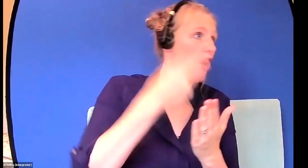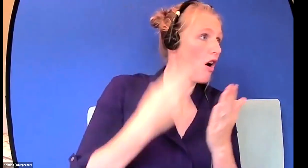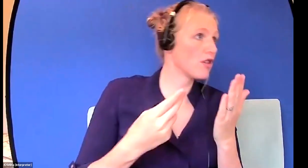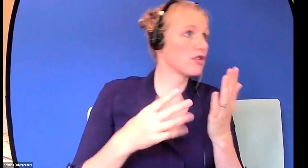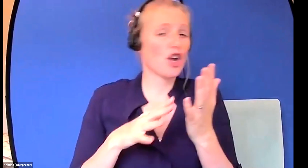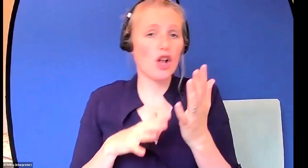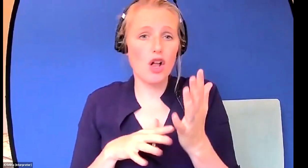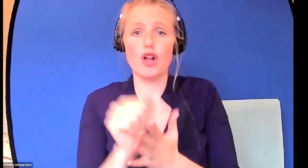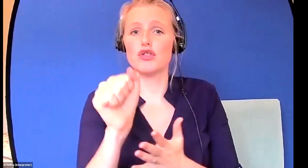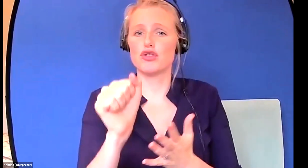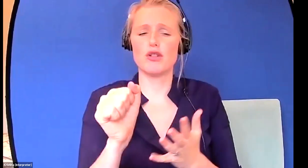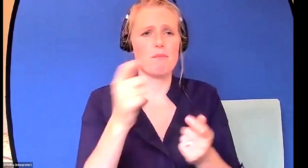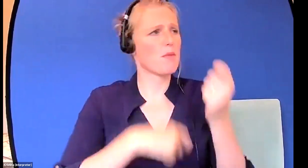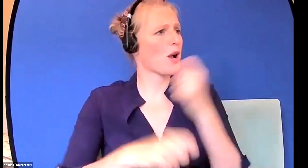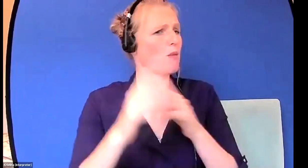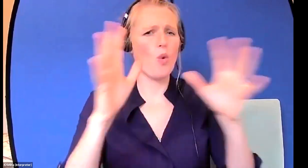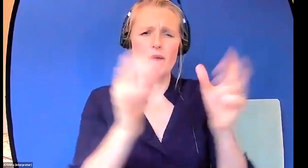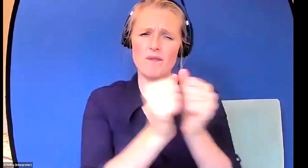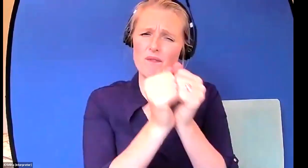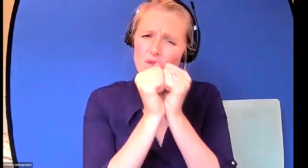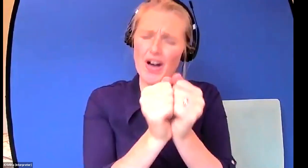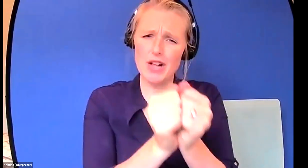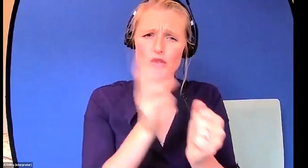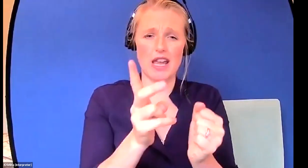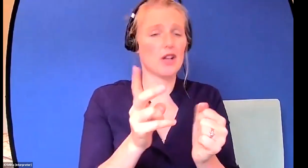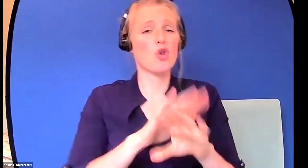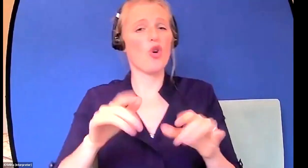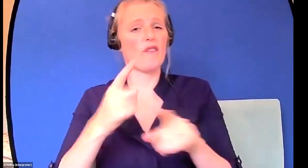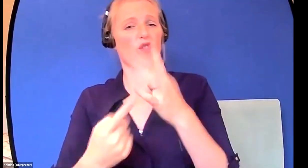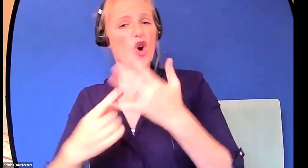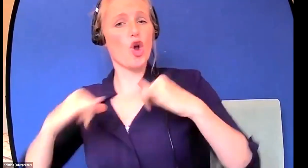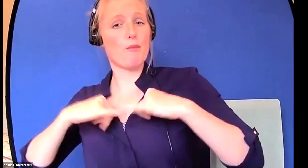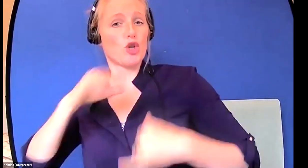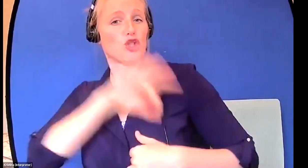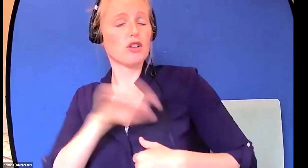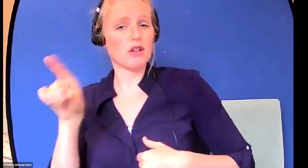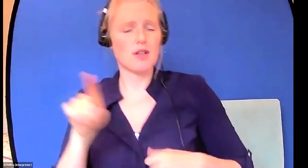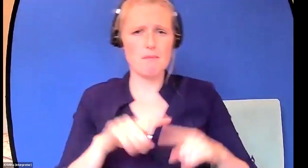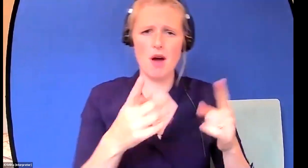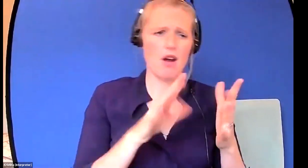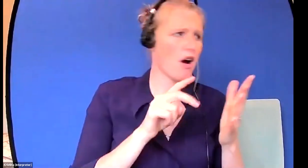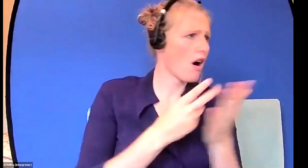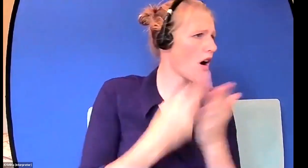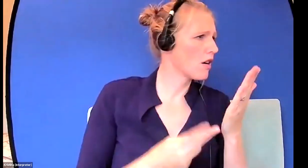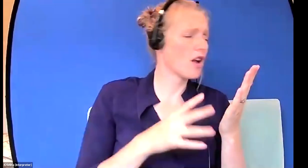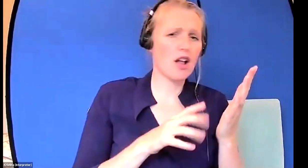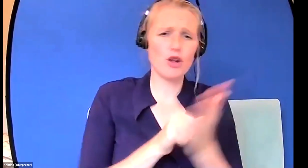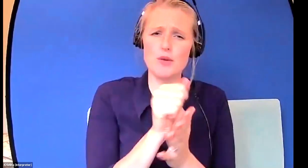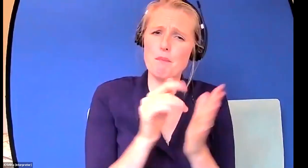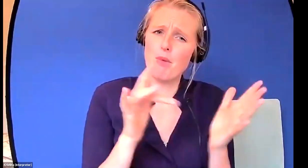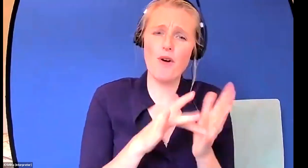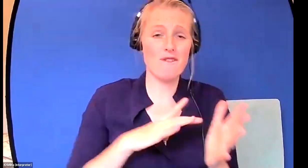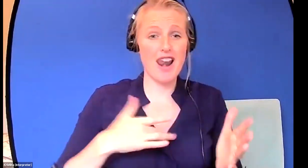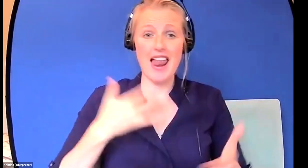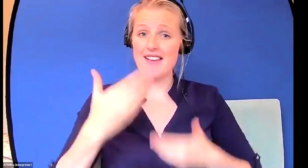just as something that's commercially valuable and necessary, but as something that's a vital component of expressive